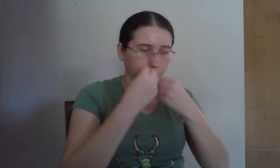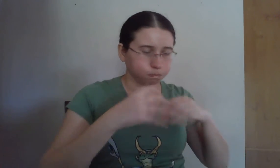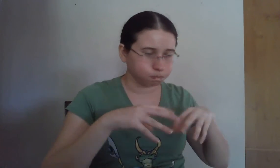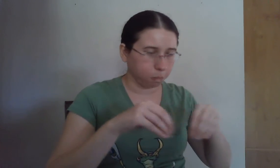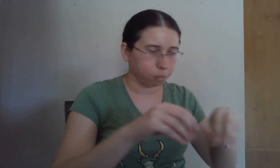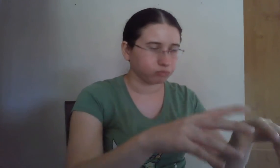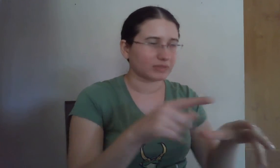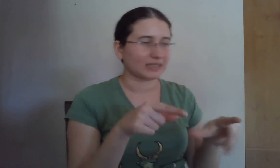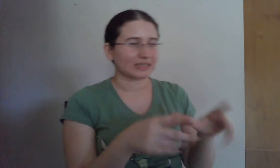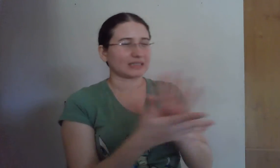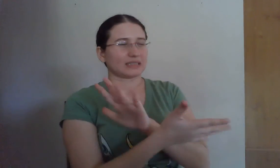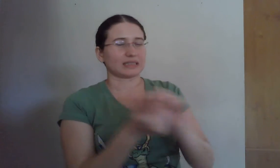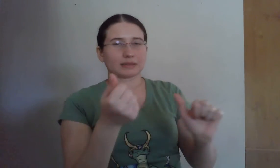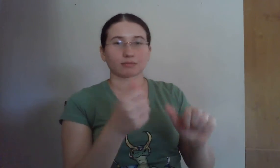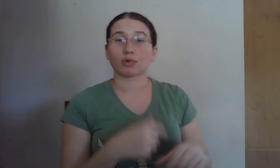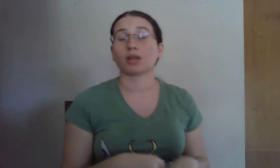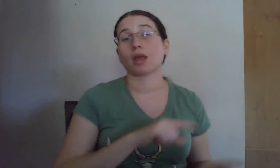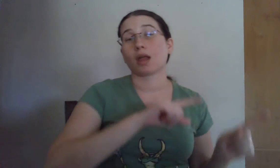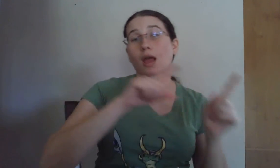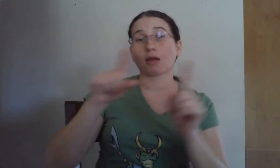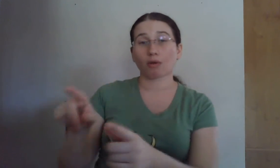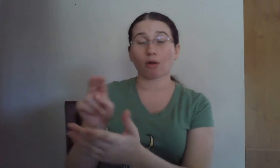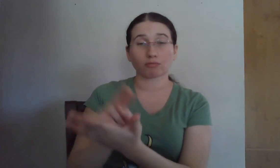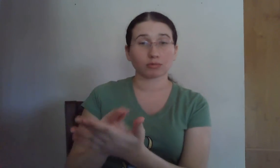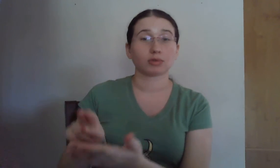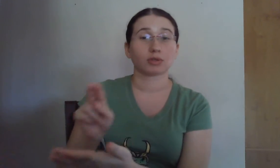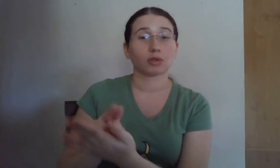education as an ecologist reinforced my beliefs.